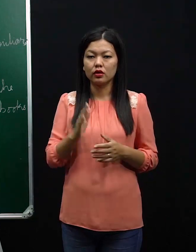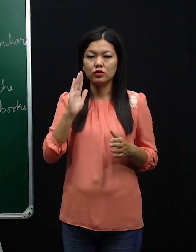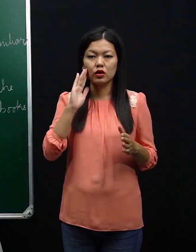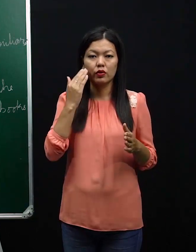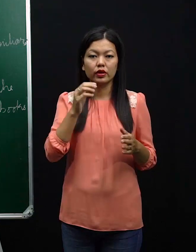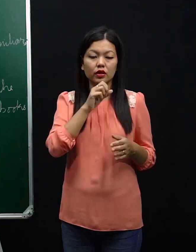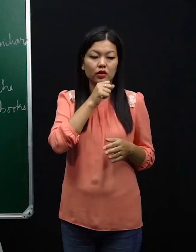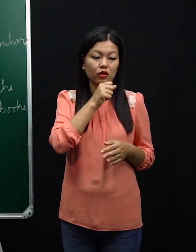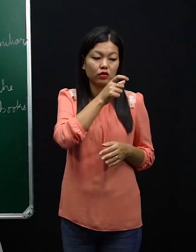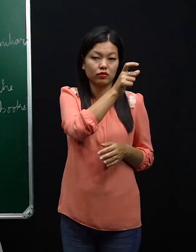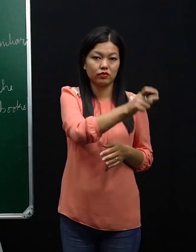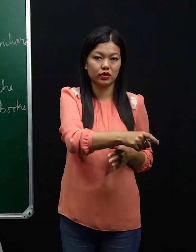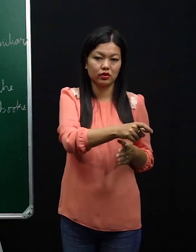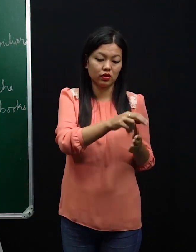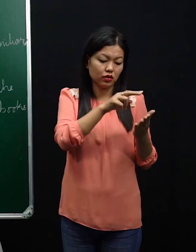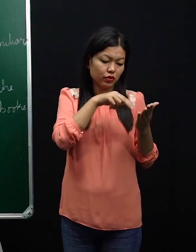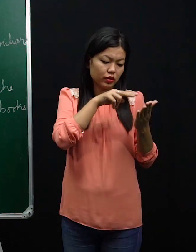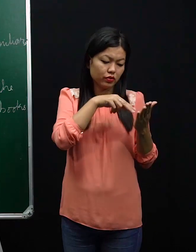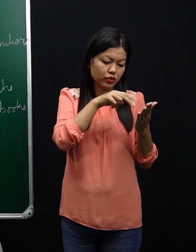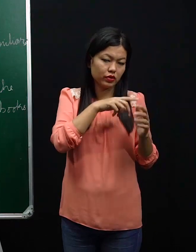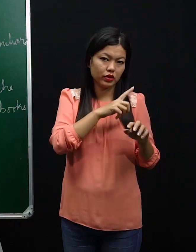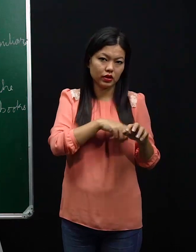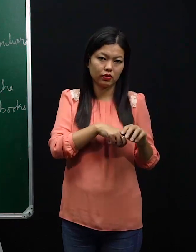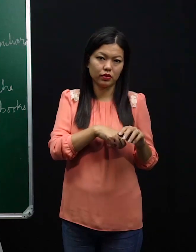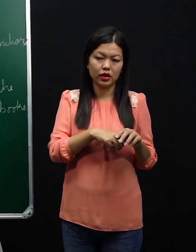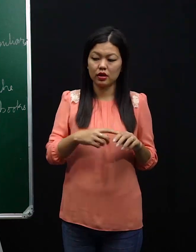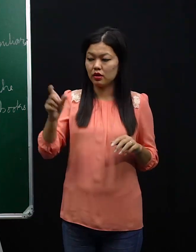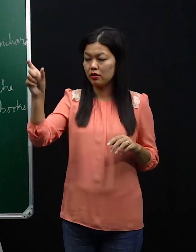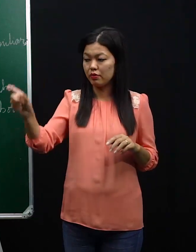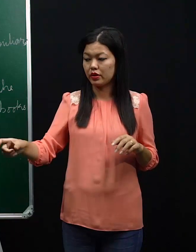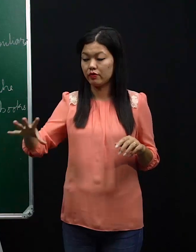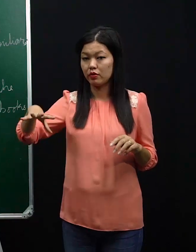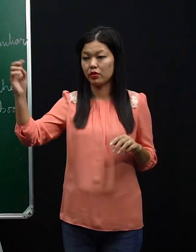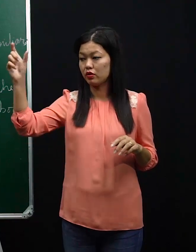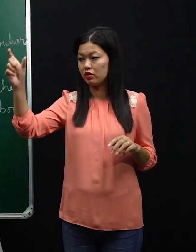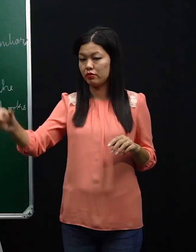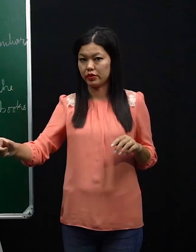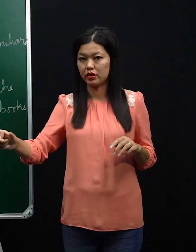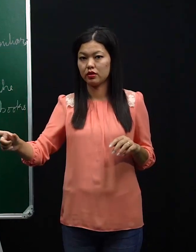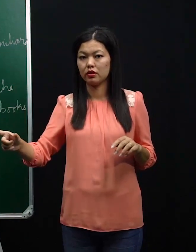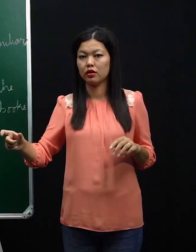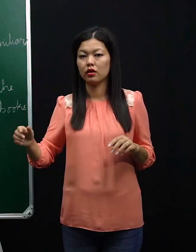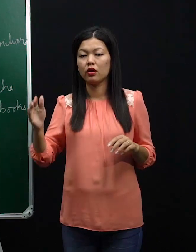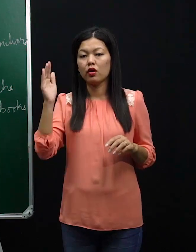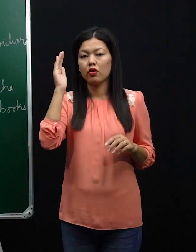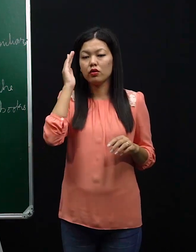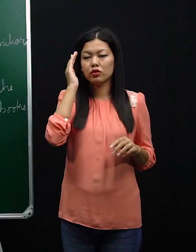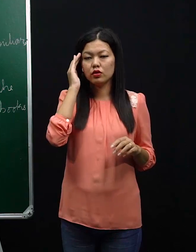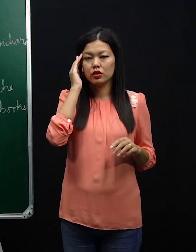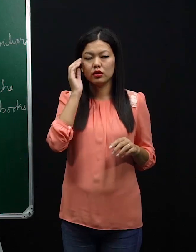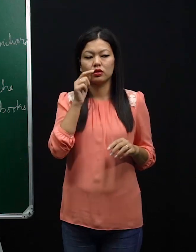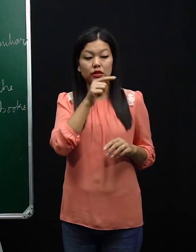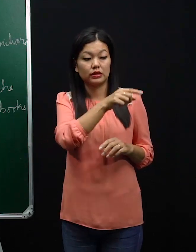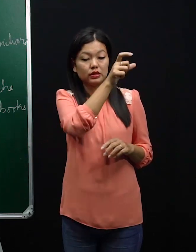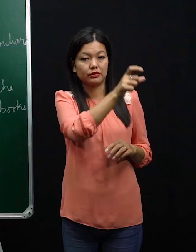okay? While the stranger came. And so the stranger wanted to know whether he knows the writer of this poetry. And he